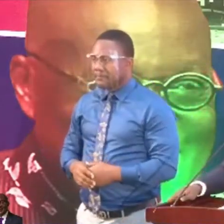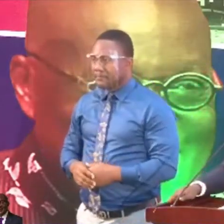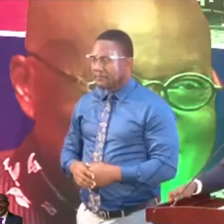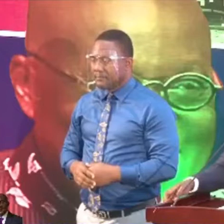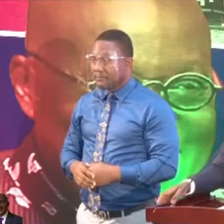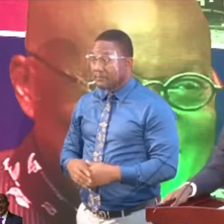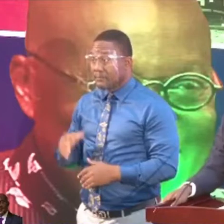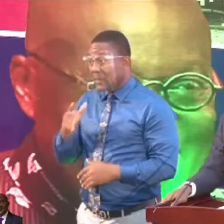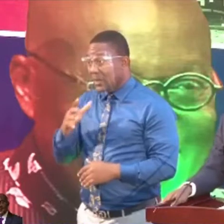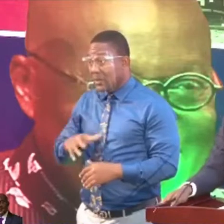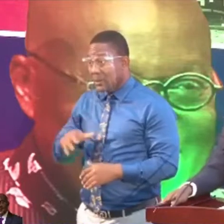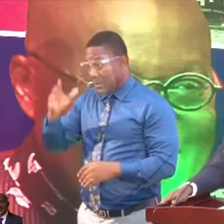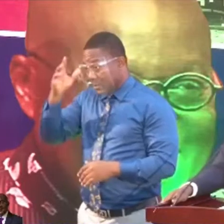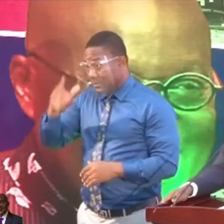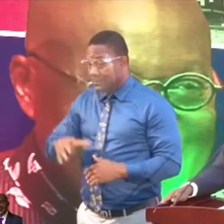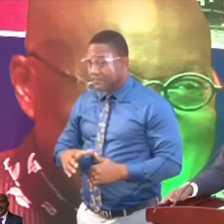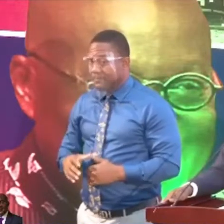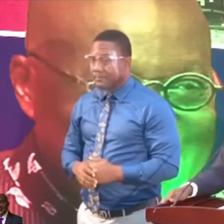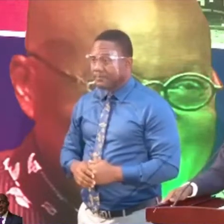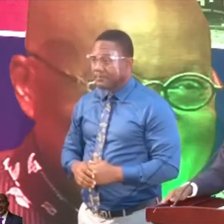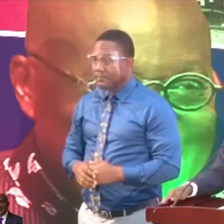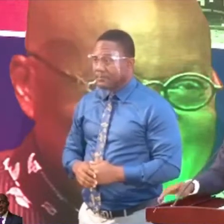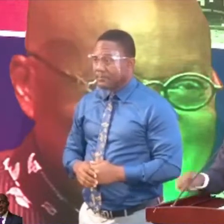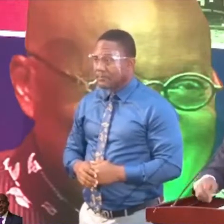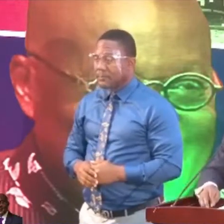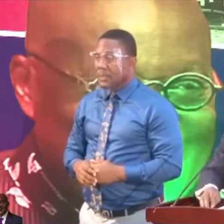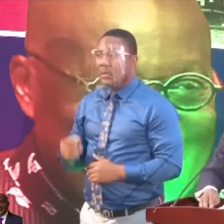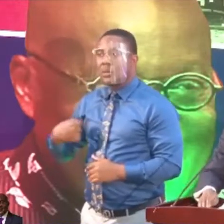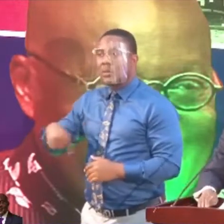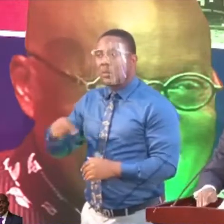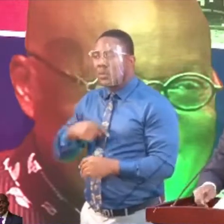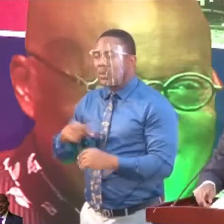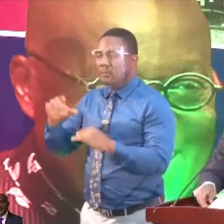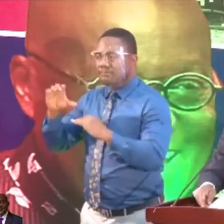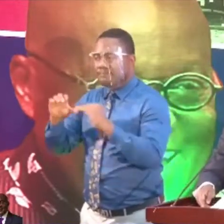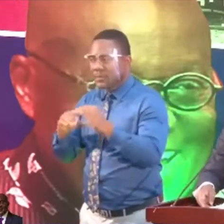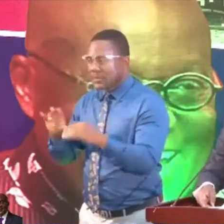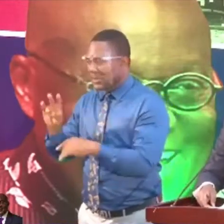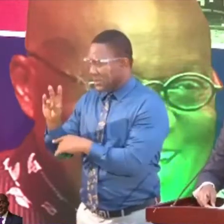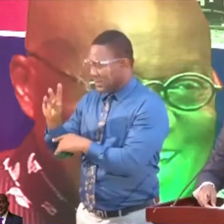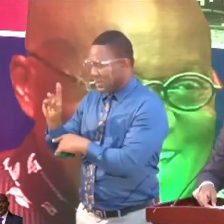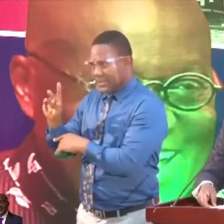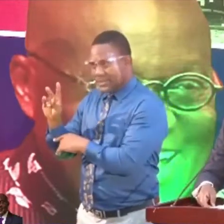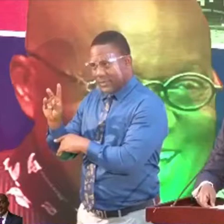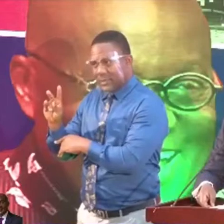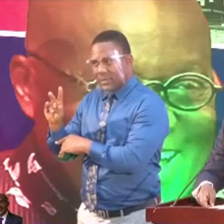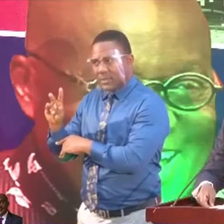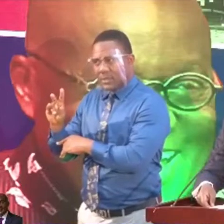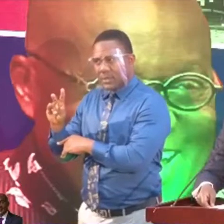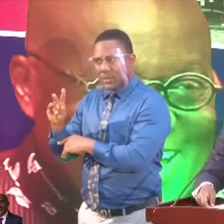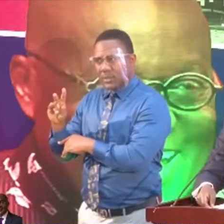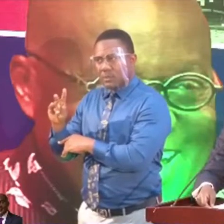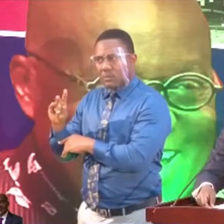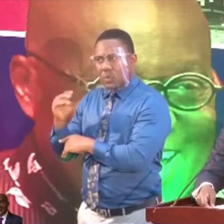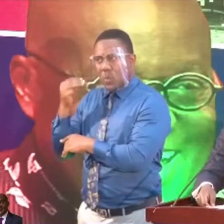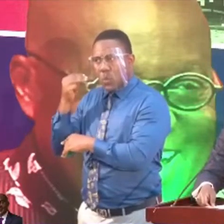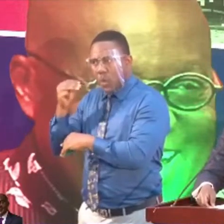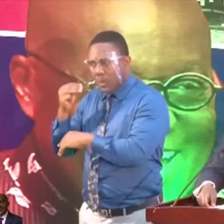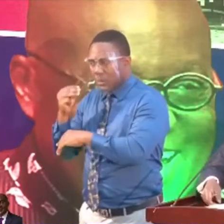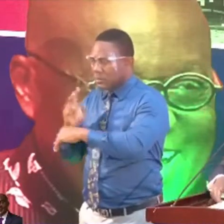Ladies and gentlemen, we are constructing 17 steel concrete footbridges. As I've said,